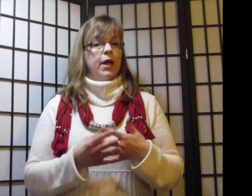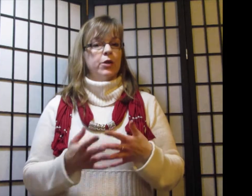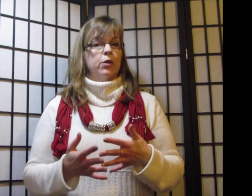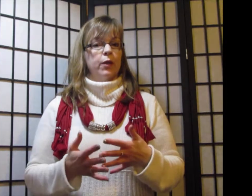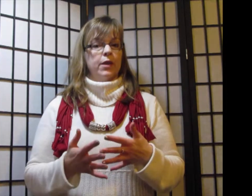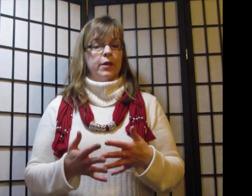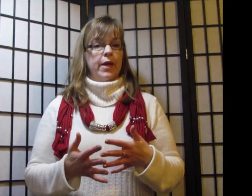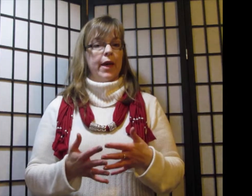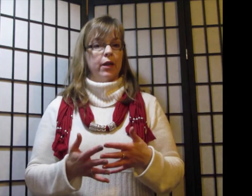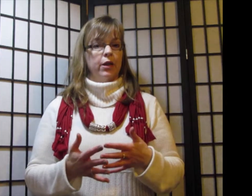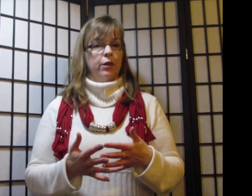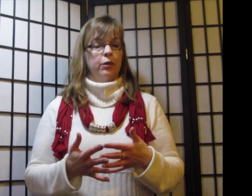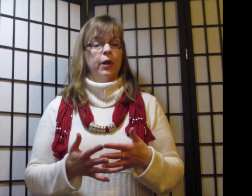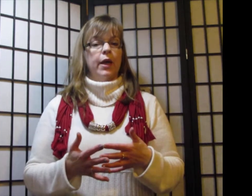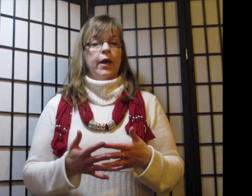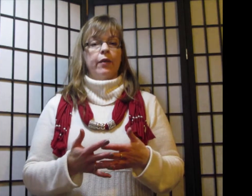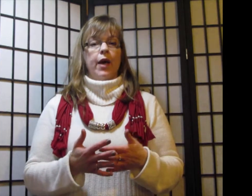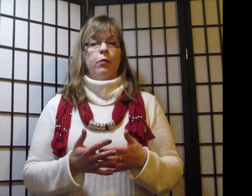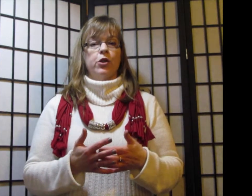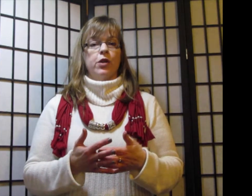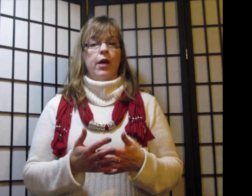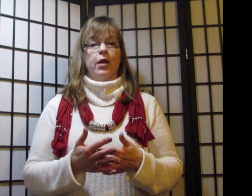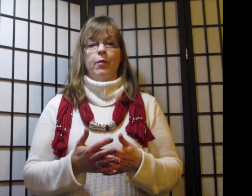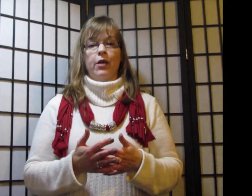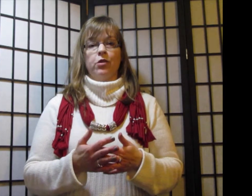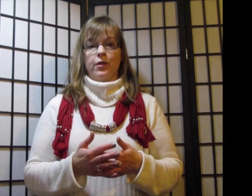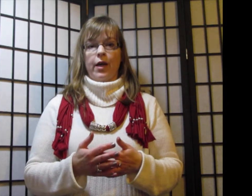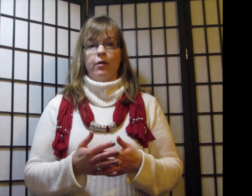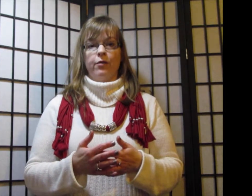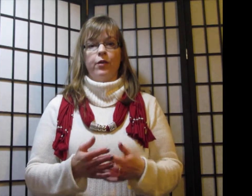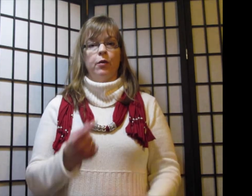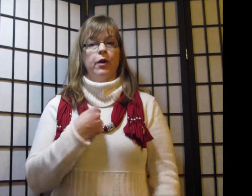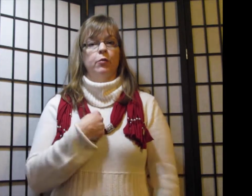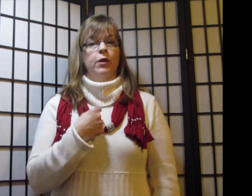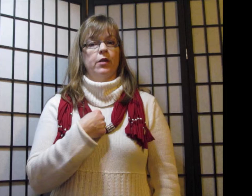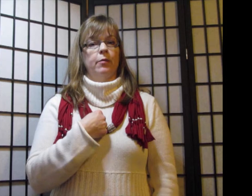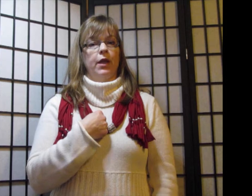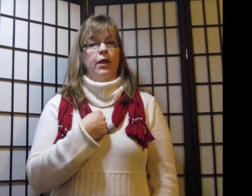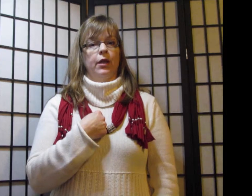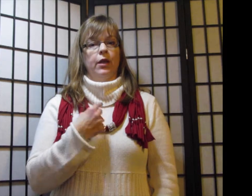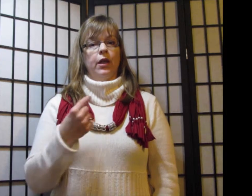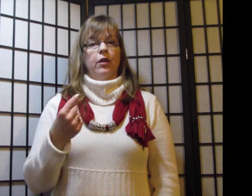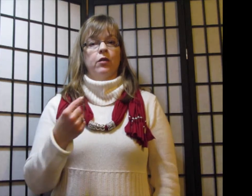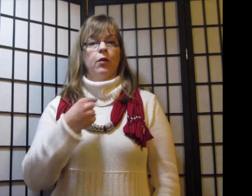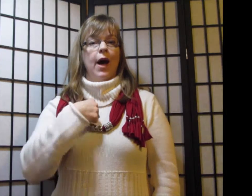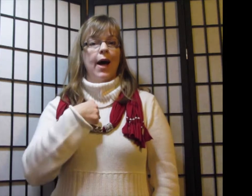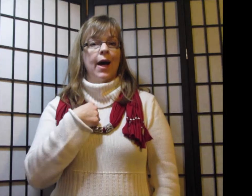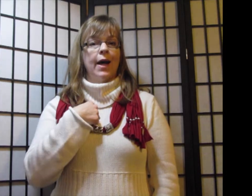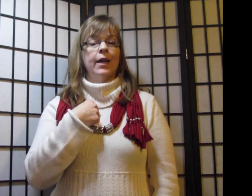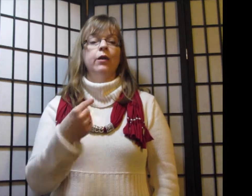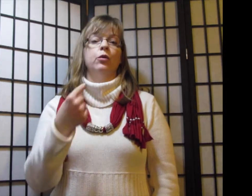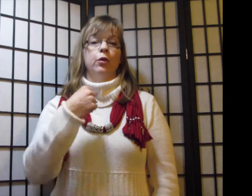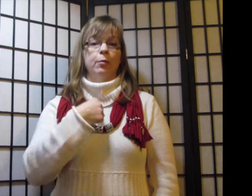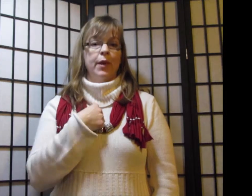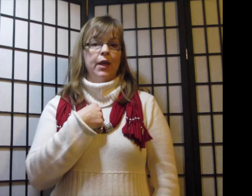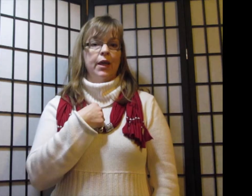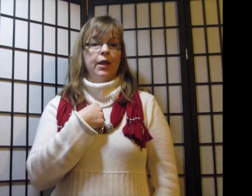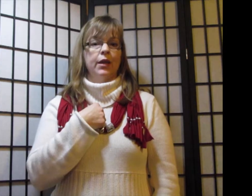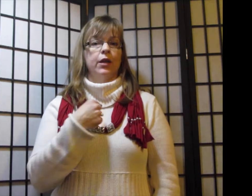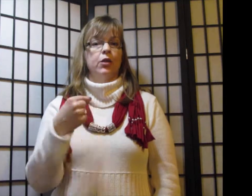I do want to tell you that when you're talking about yourself, you always point to me. So I or me, you